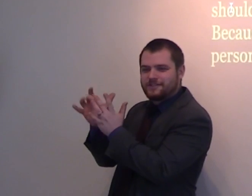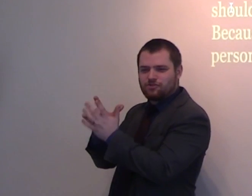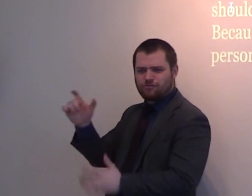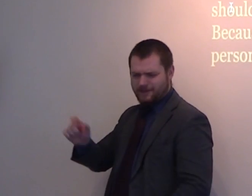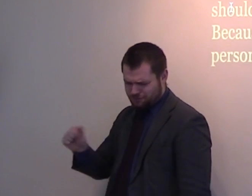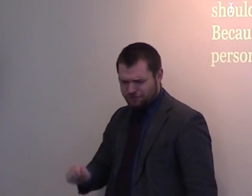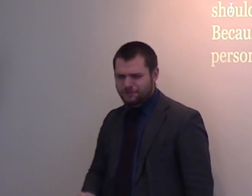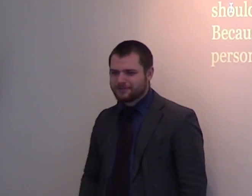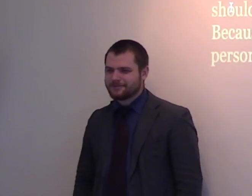Why?